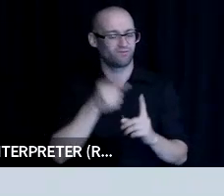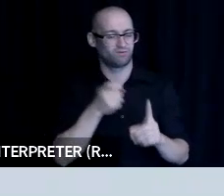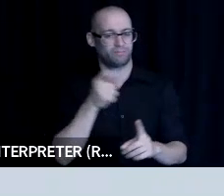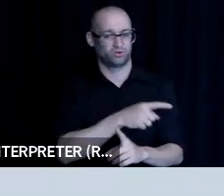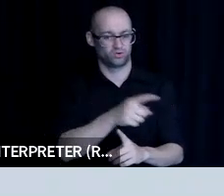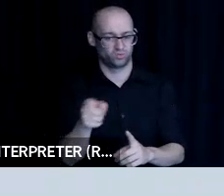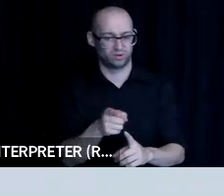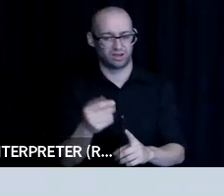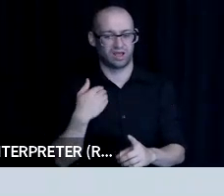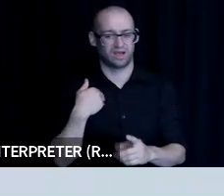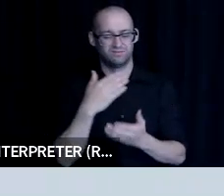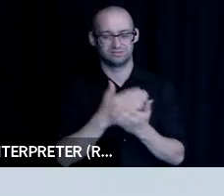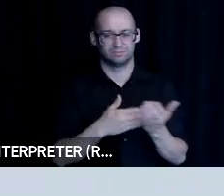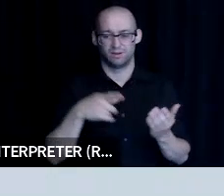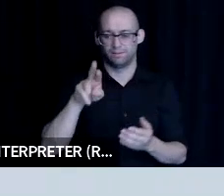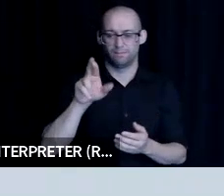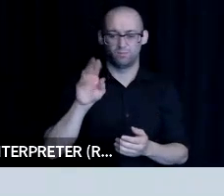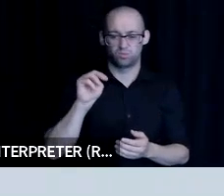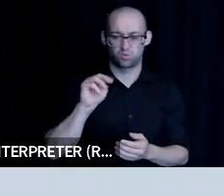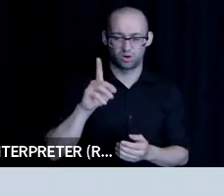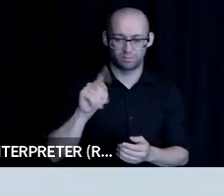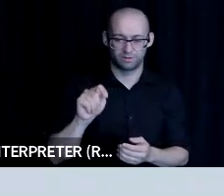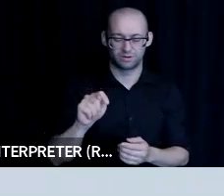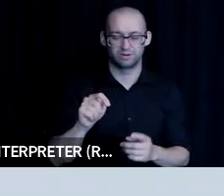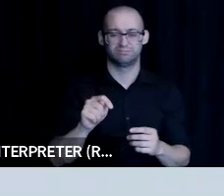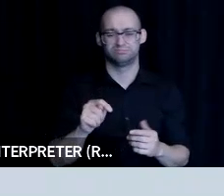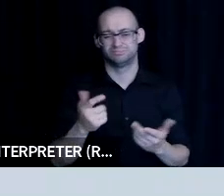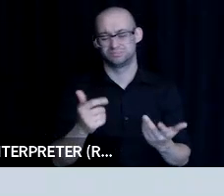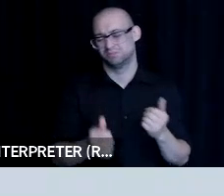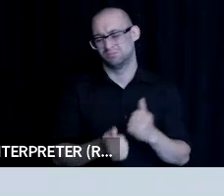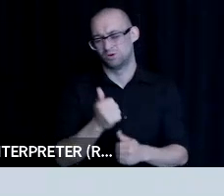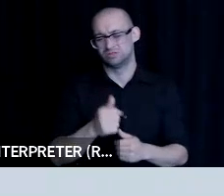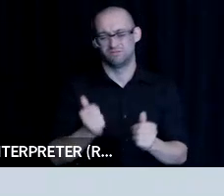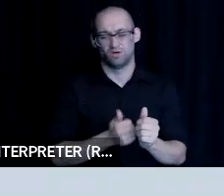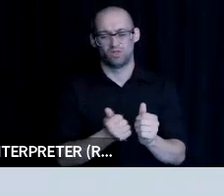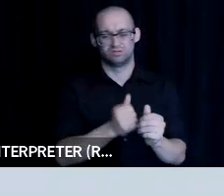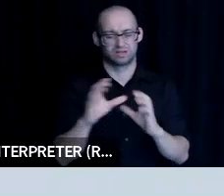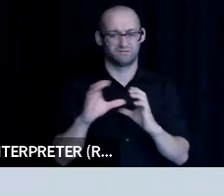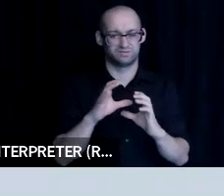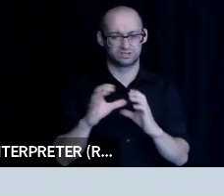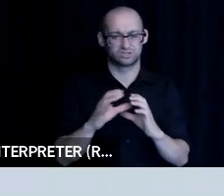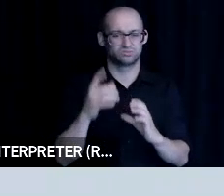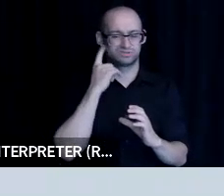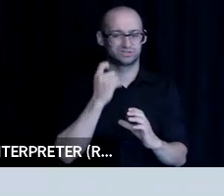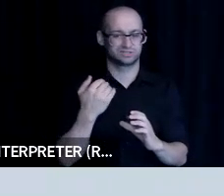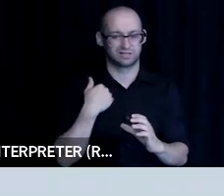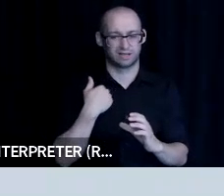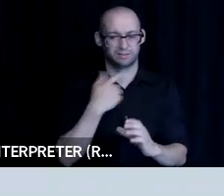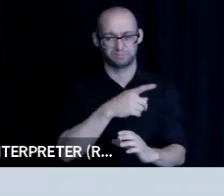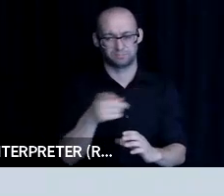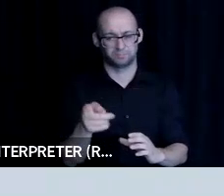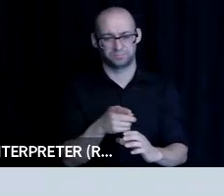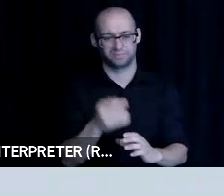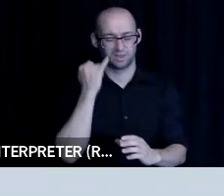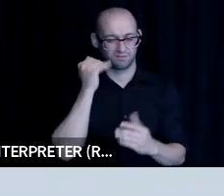We've got some prompts for you today. They largely follow the conversations that we were just having, so it really plays off of that. So if we could go to the